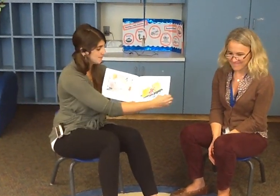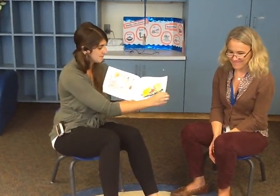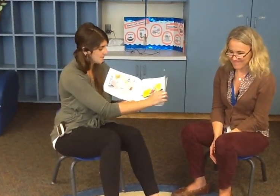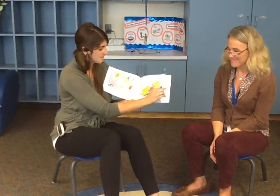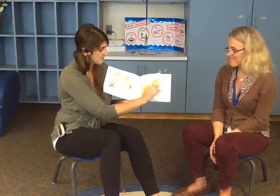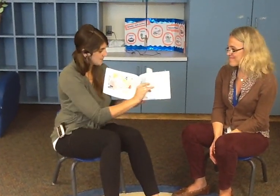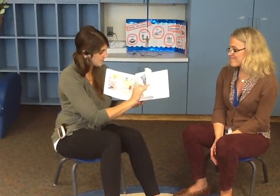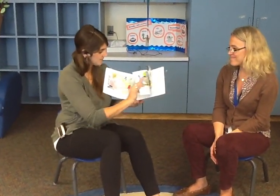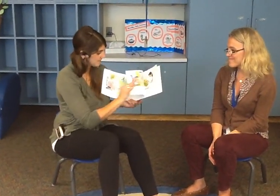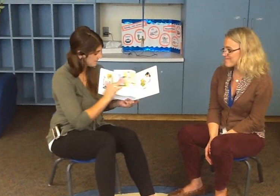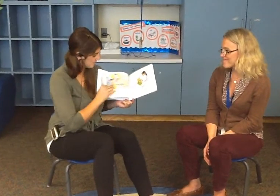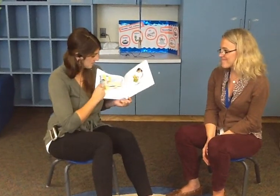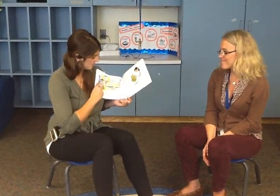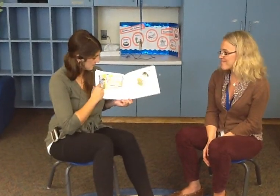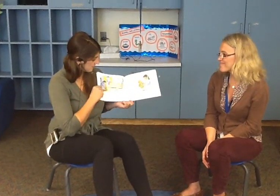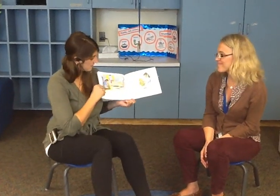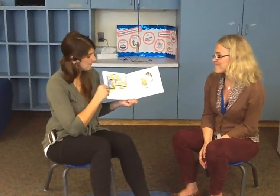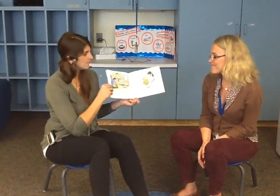Perfect.